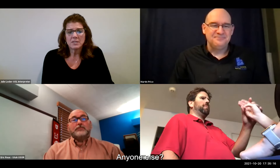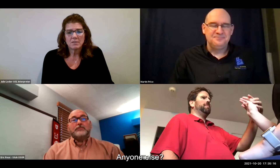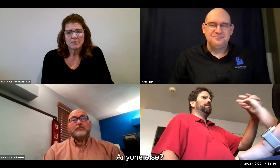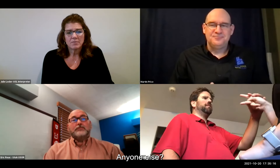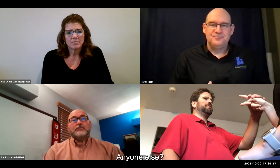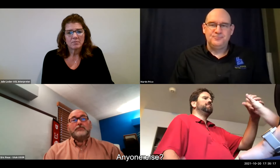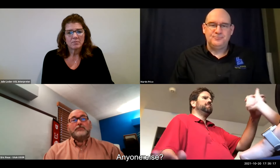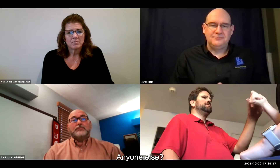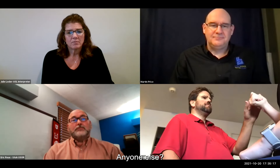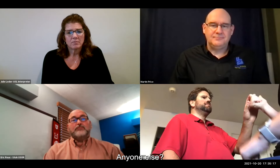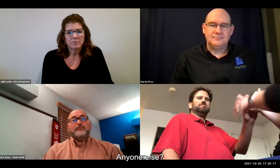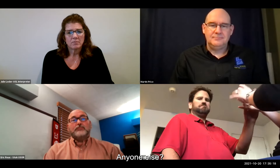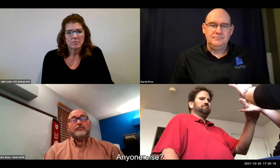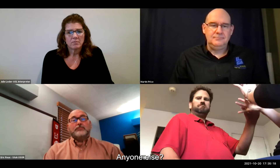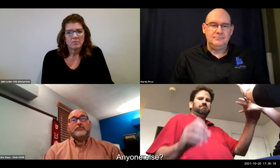Anyone else?